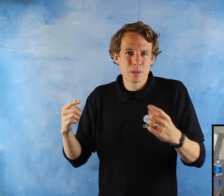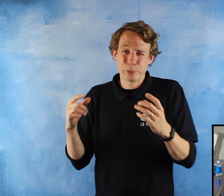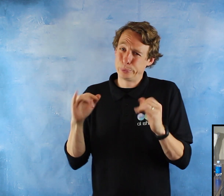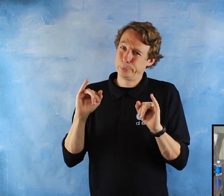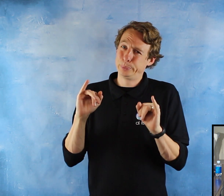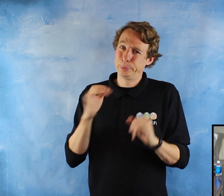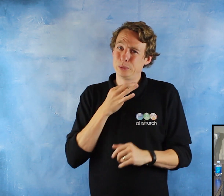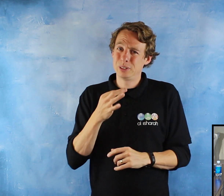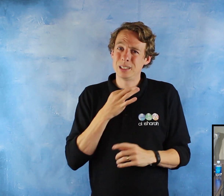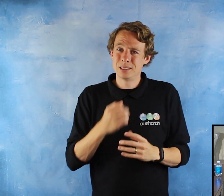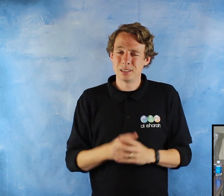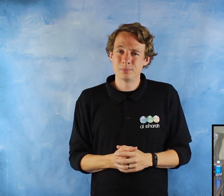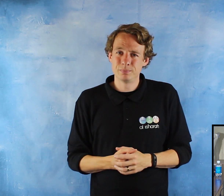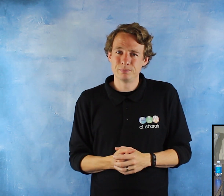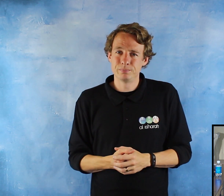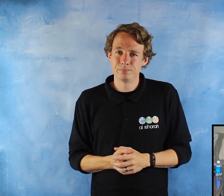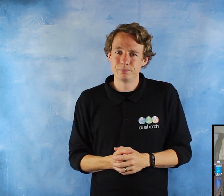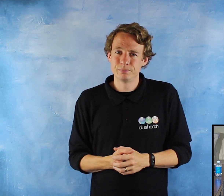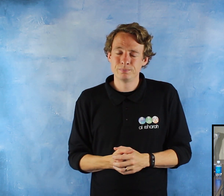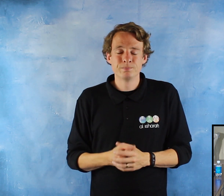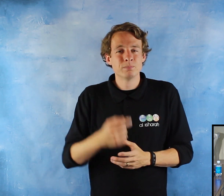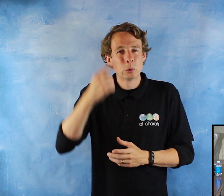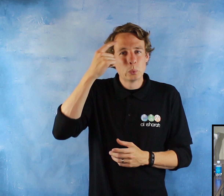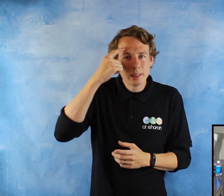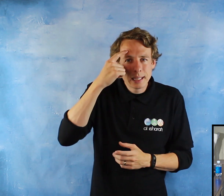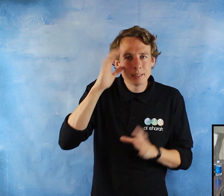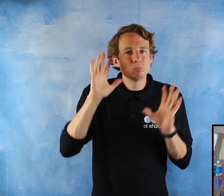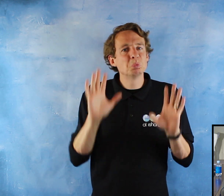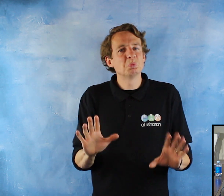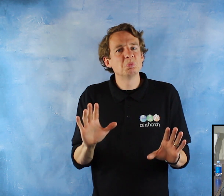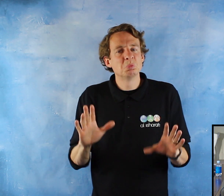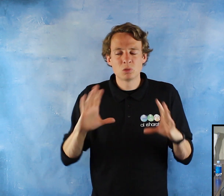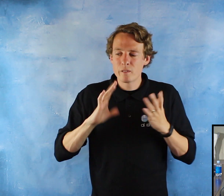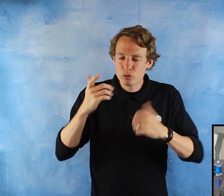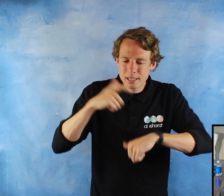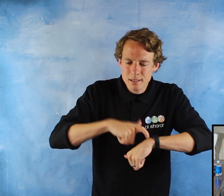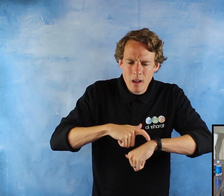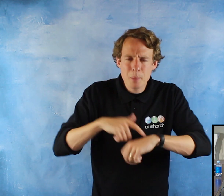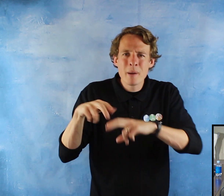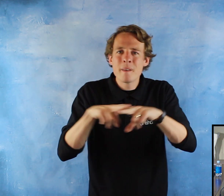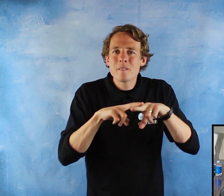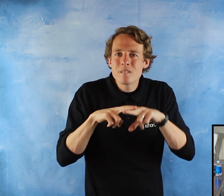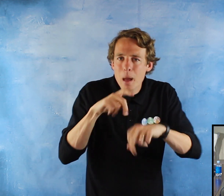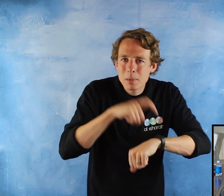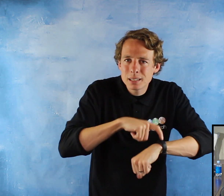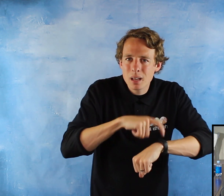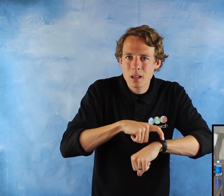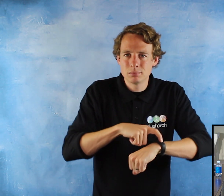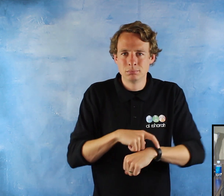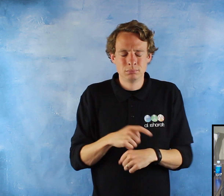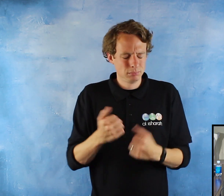plan how we utilize our children's time. We need to take time off to give time to the family, to the children. We need